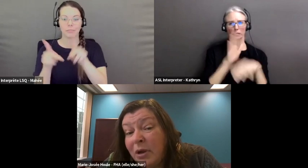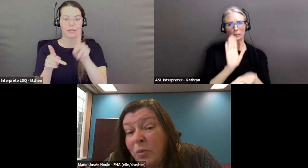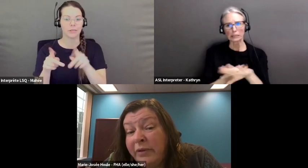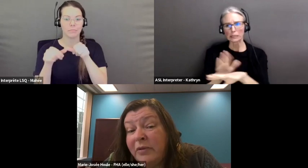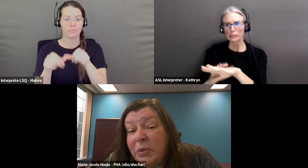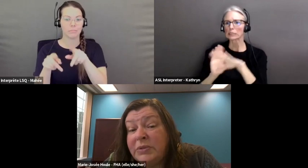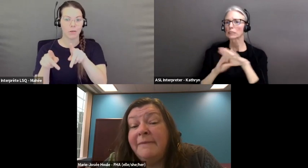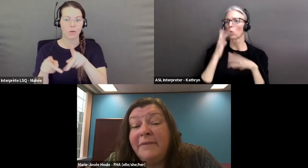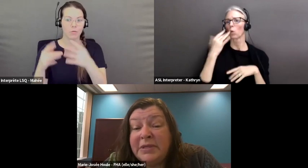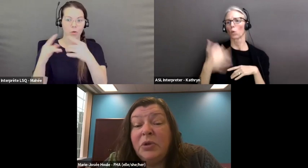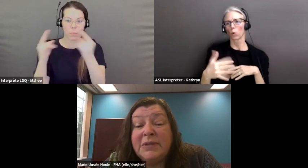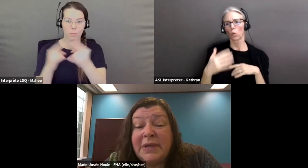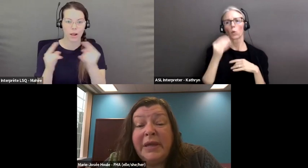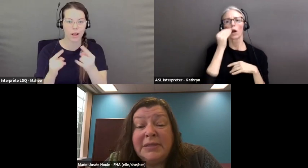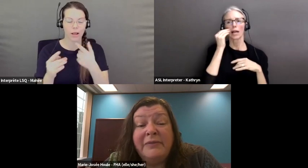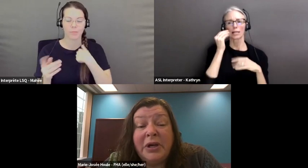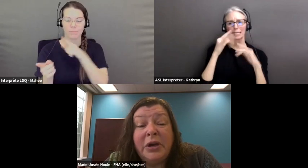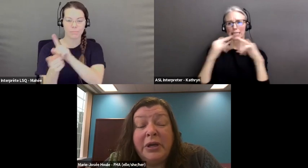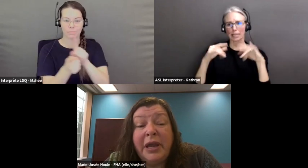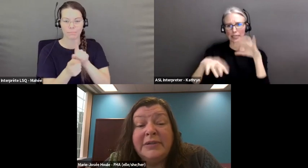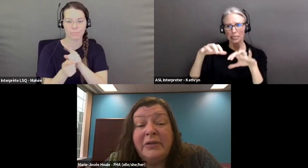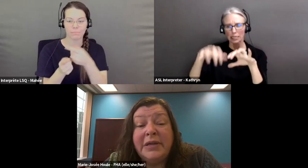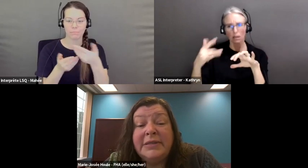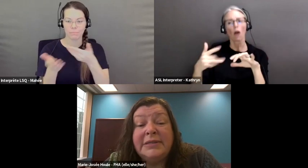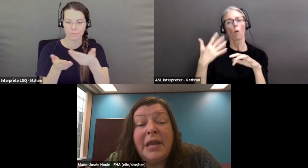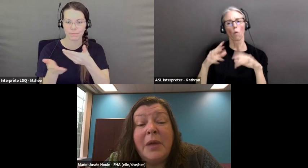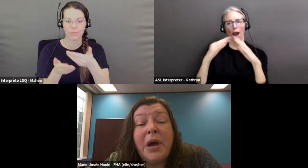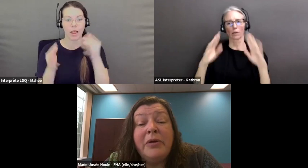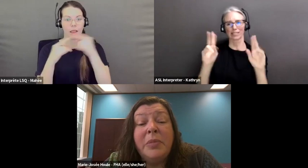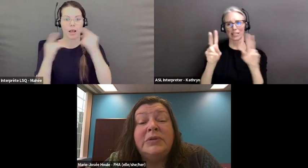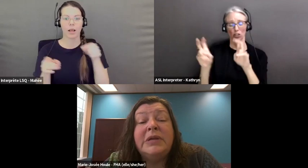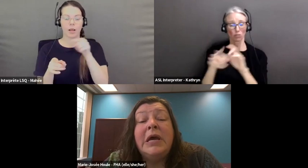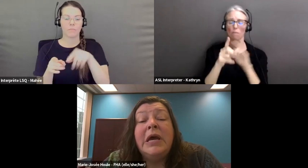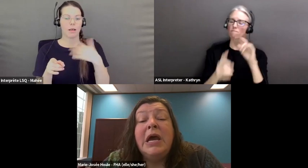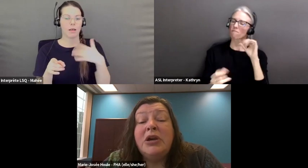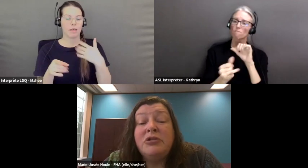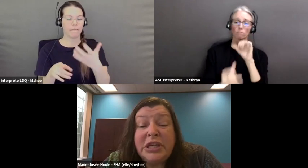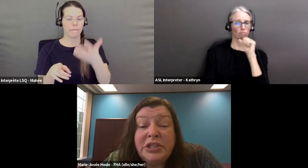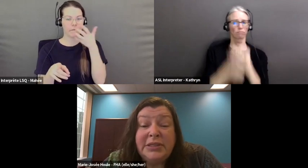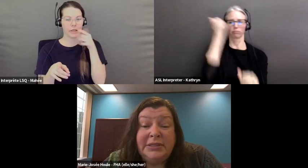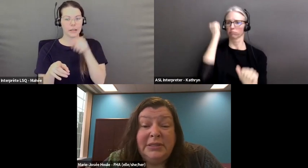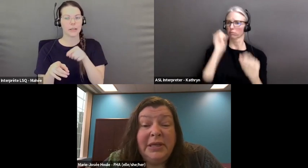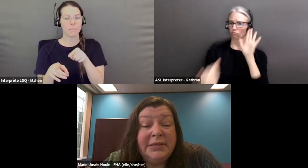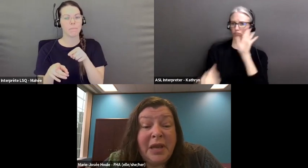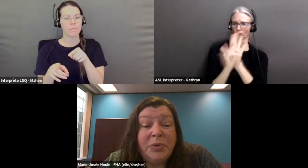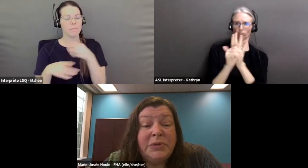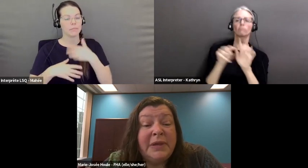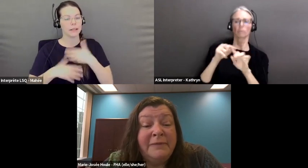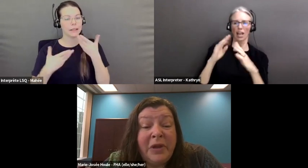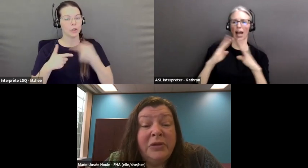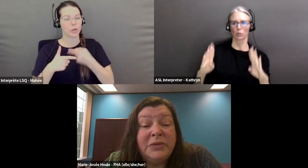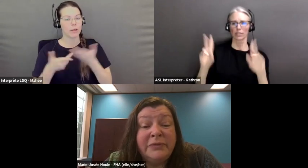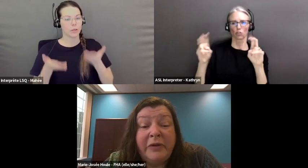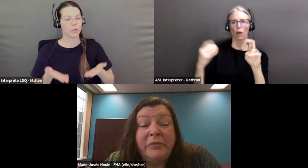Encampments are one of the most visible signs of our current housing crisis and among the most egregious examples